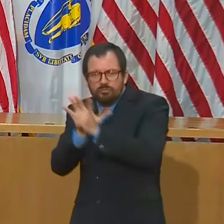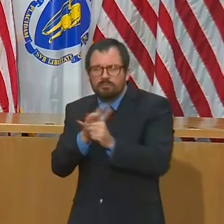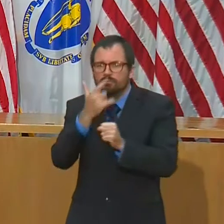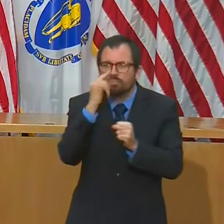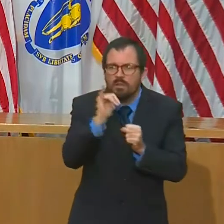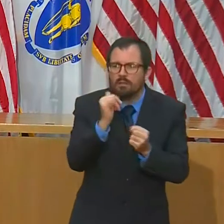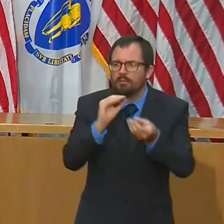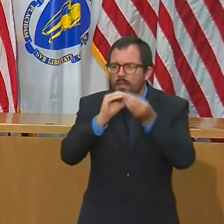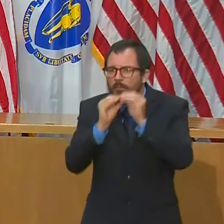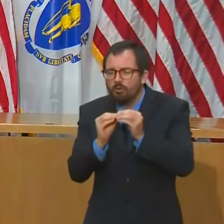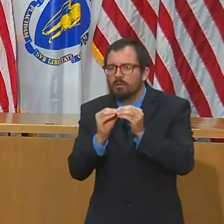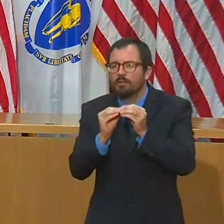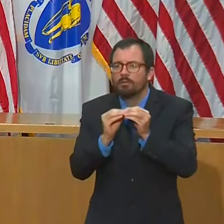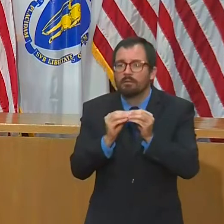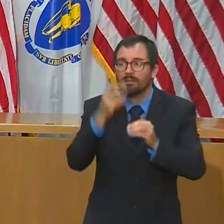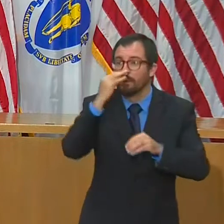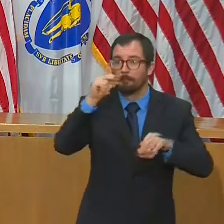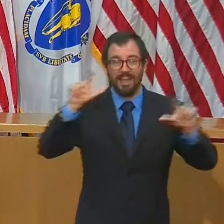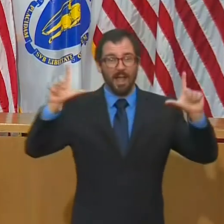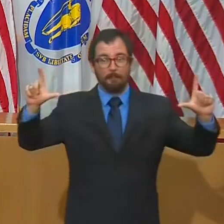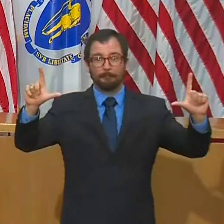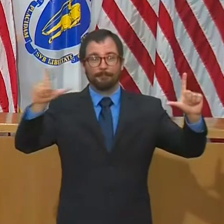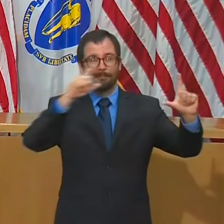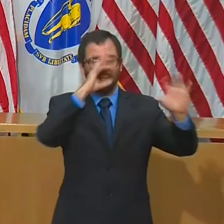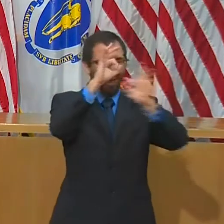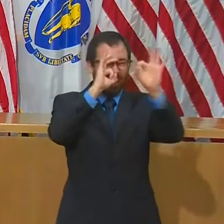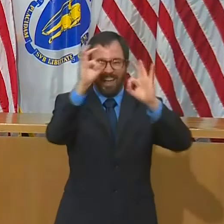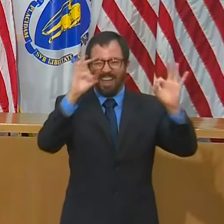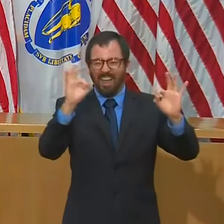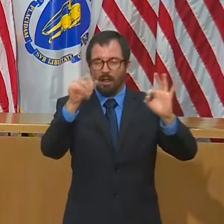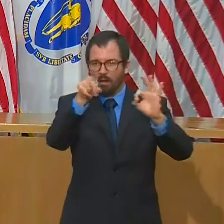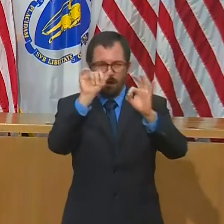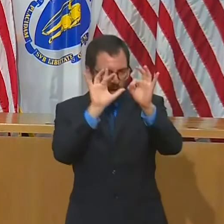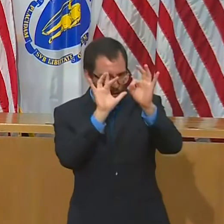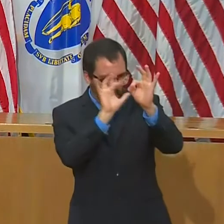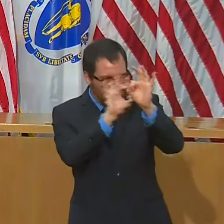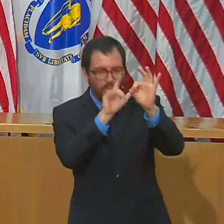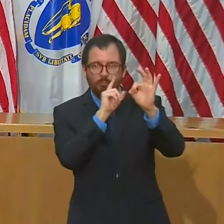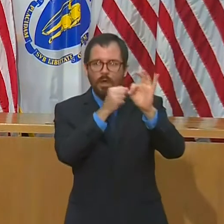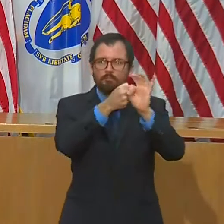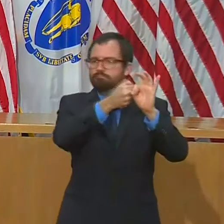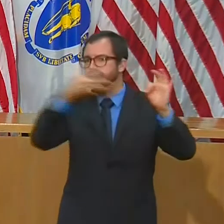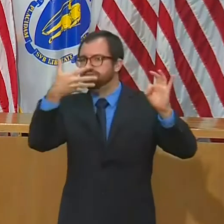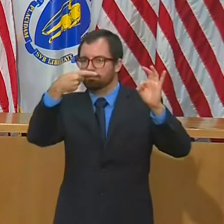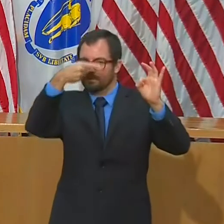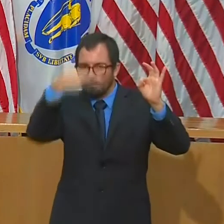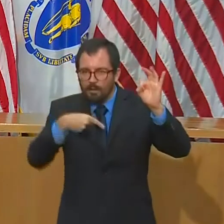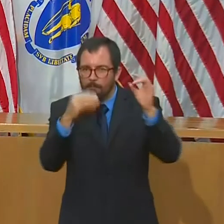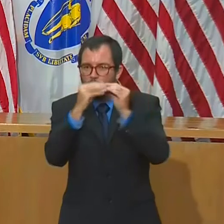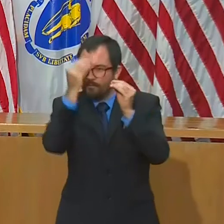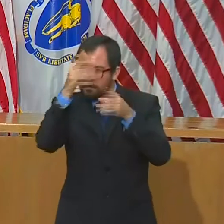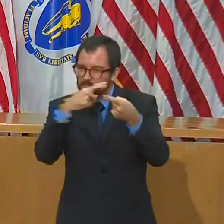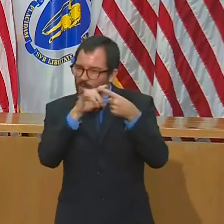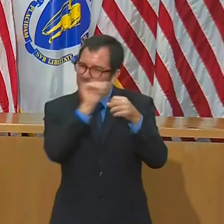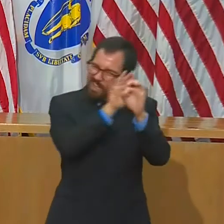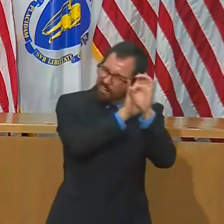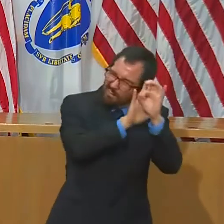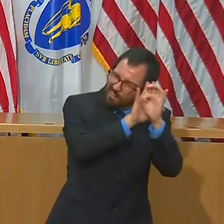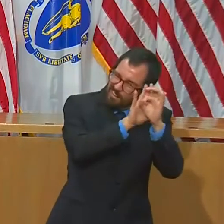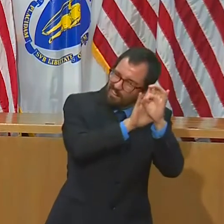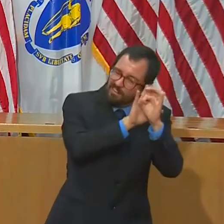more statistics about COVID-19 transmission there. This community-level data will help the Commonwealth target efforts to